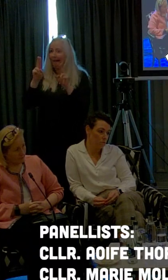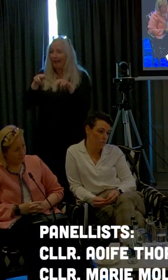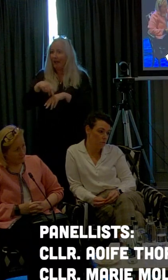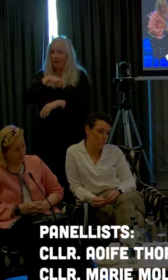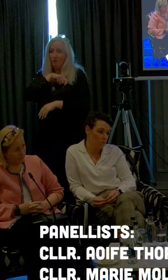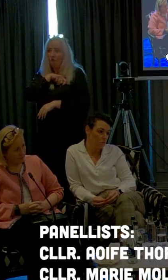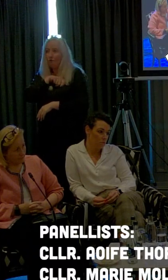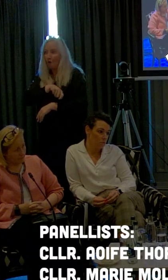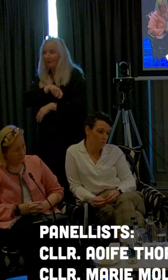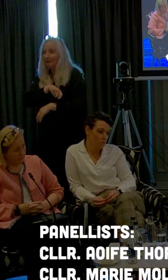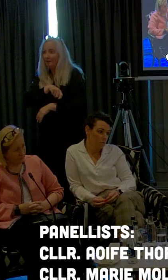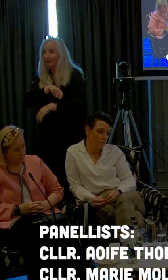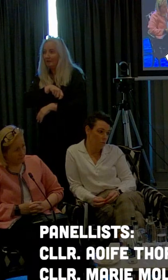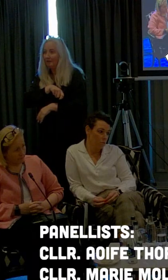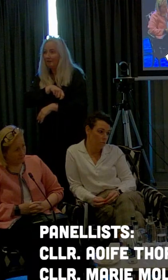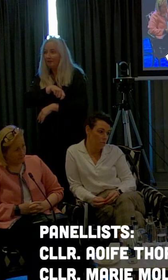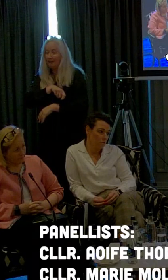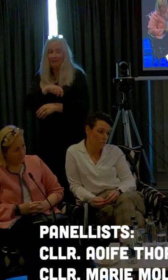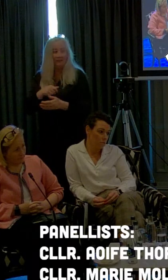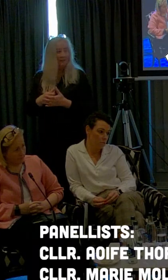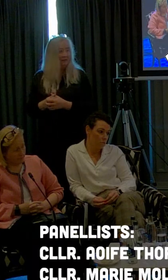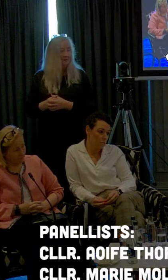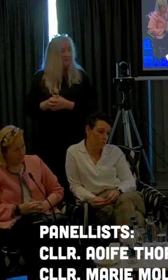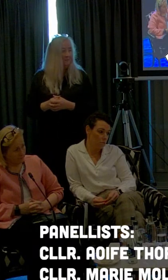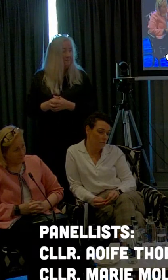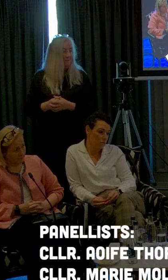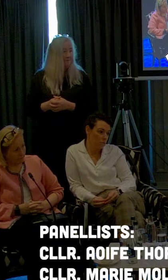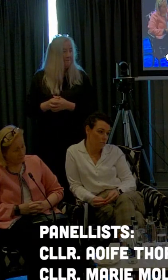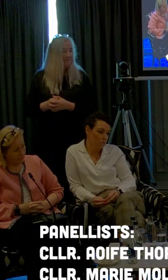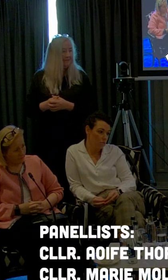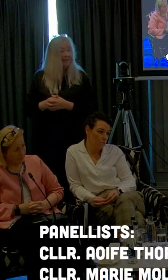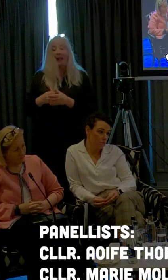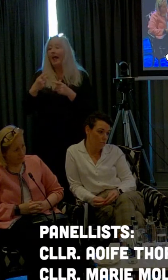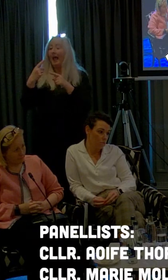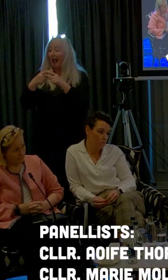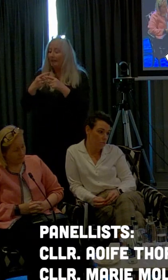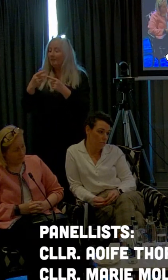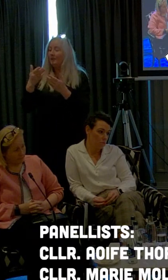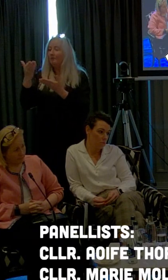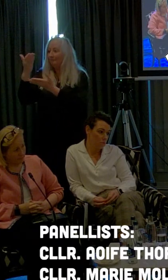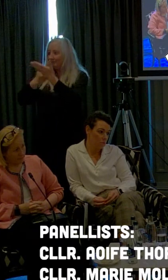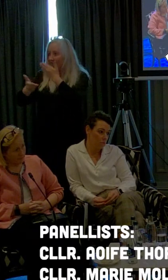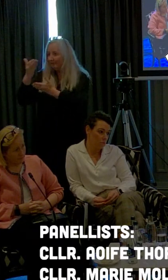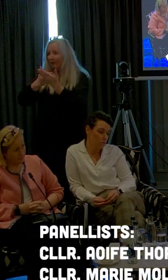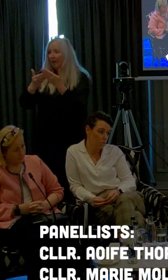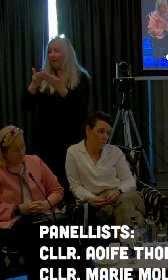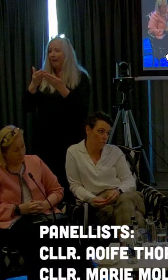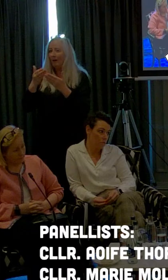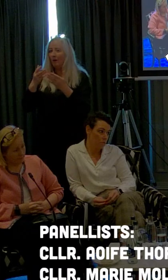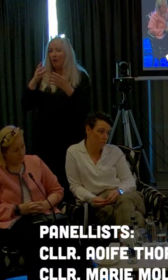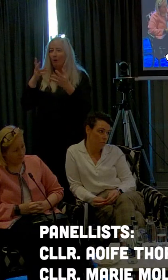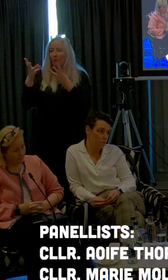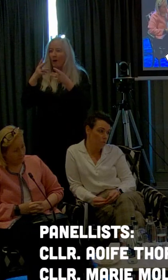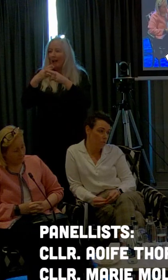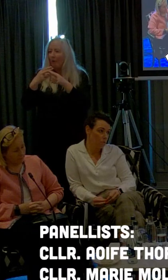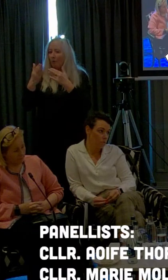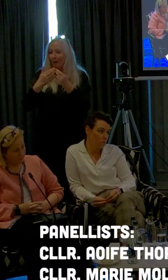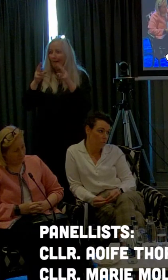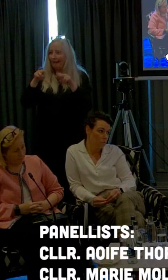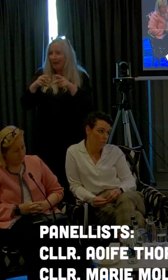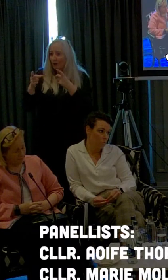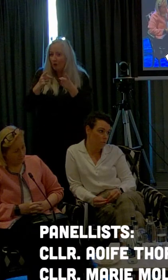that it, sometimes it's only a starting point. They're just trying to figure out something. How do, what do I do? What can I